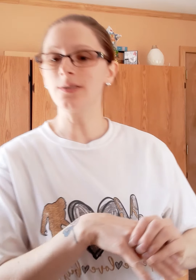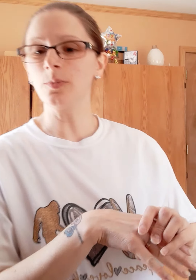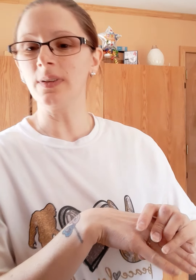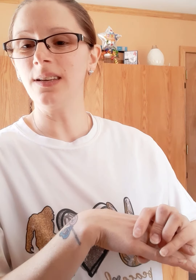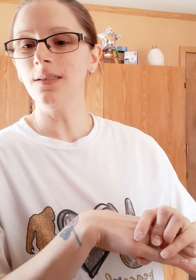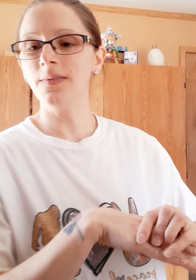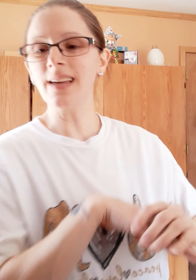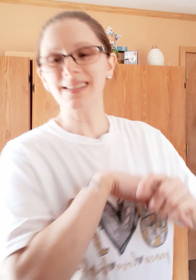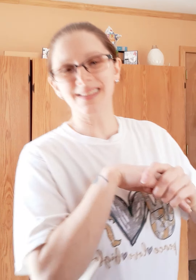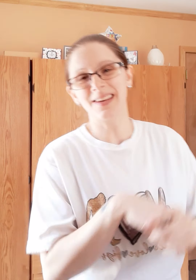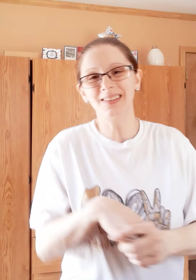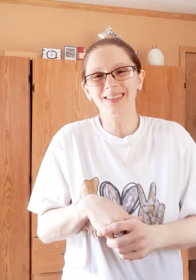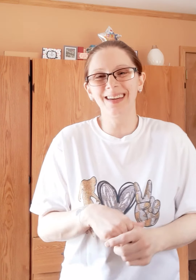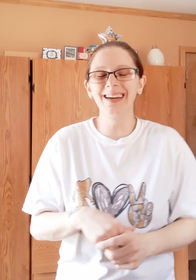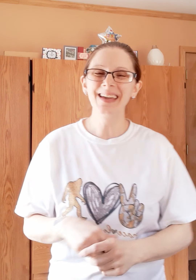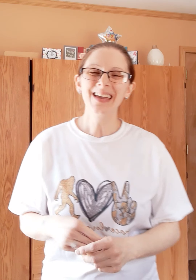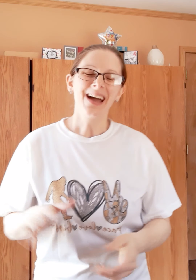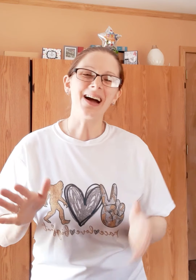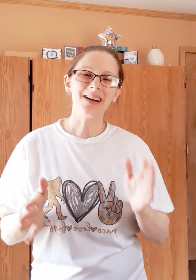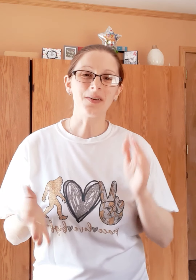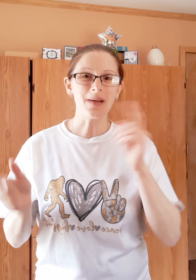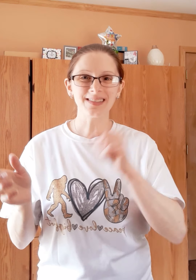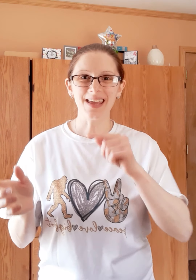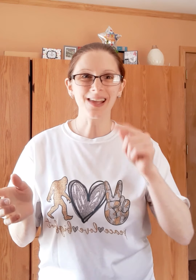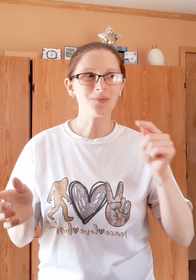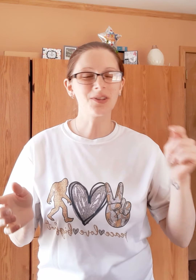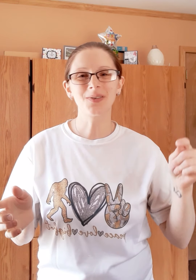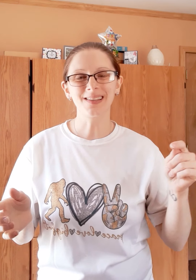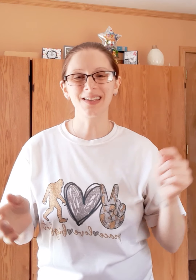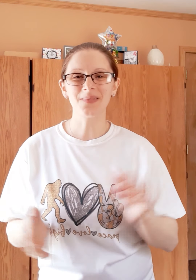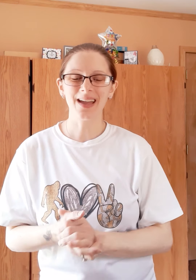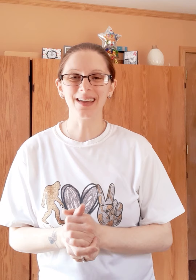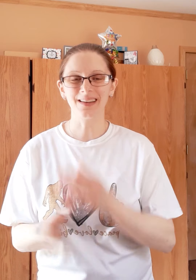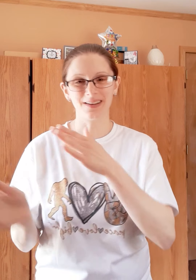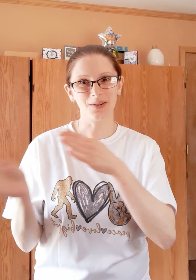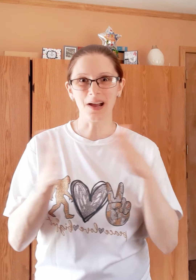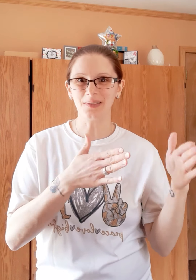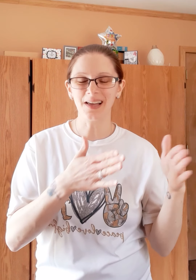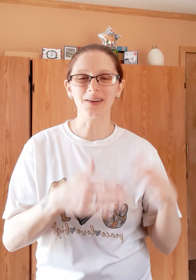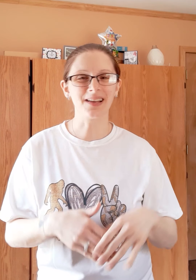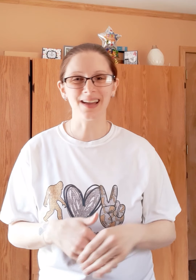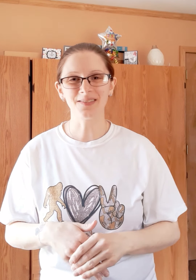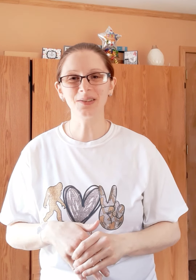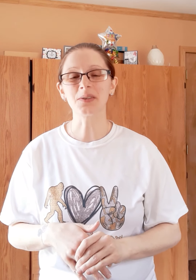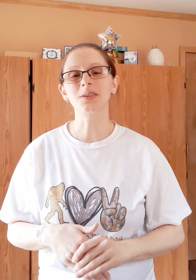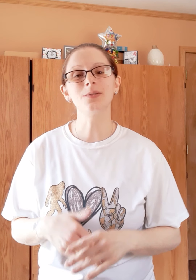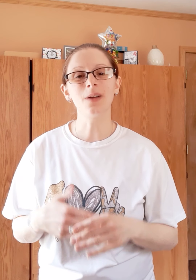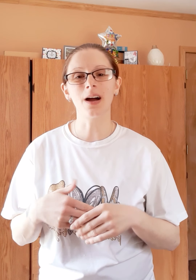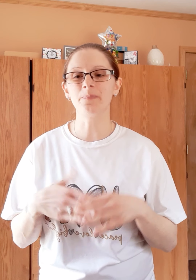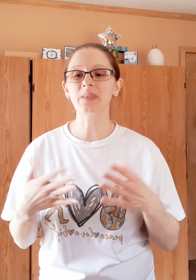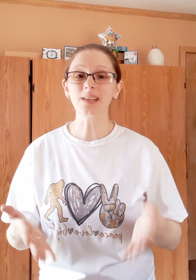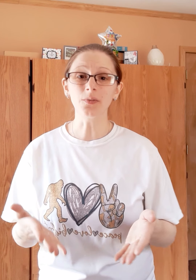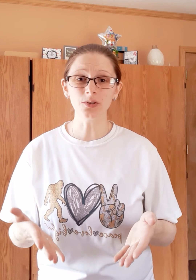do believe. Yes, I had to look. If I'm not saying them really quickly in my head or out loud, I had to look. So